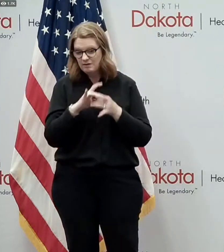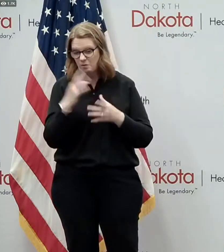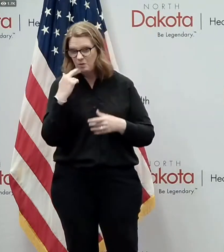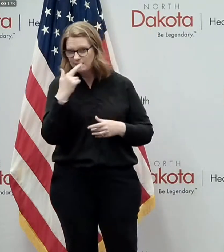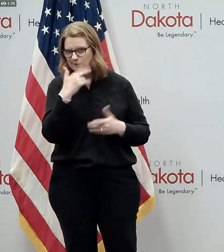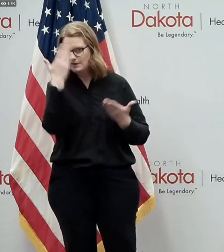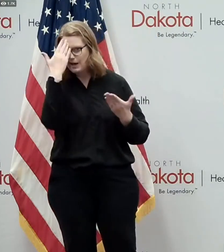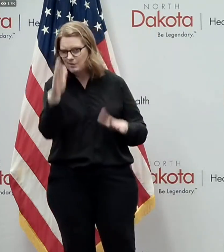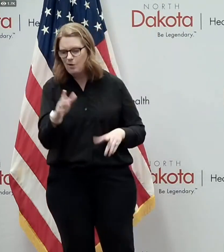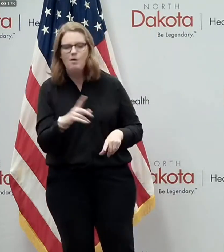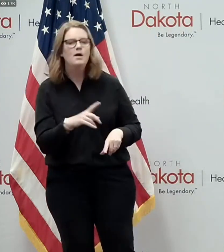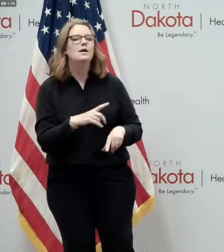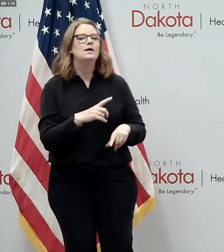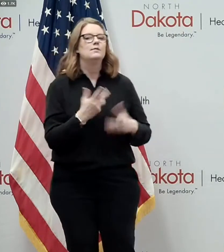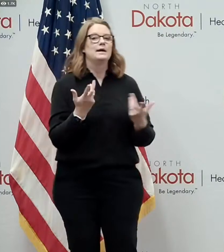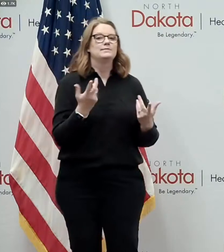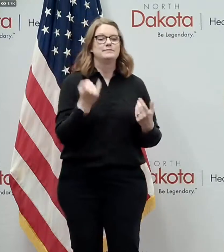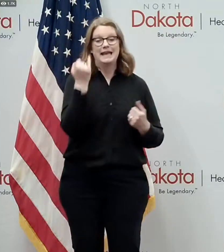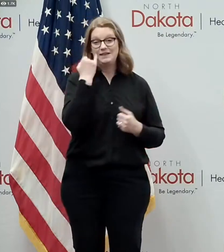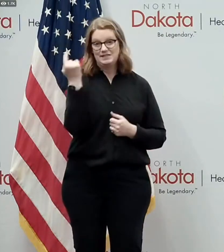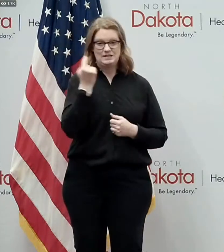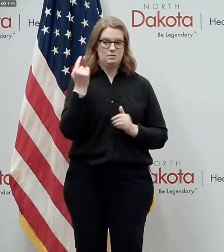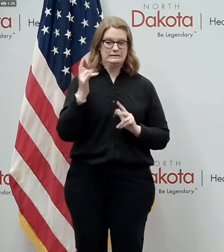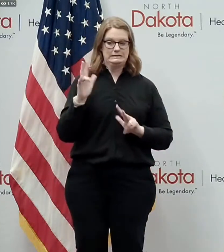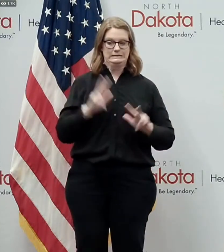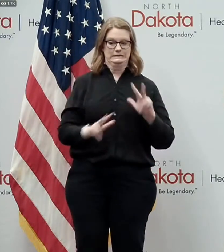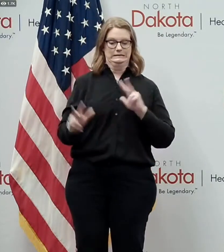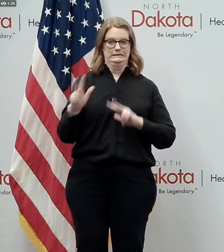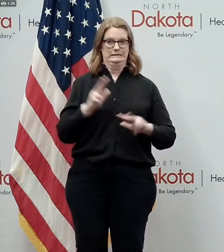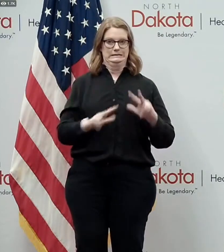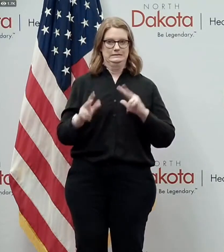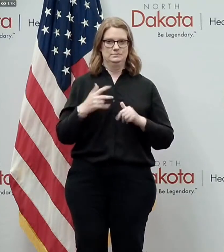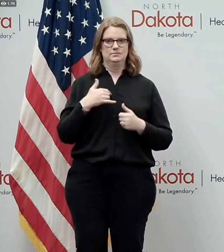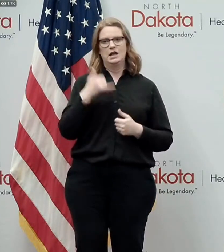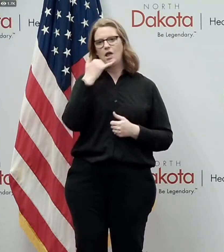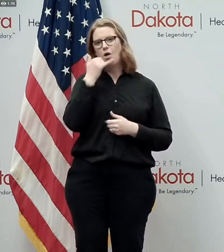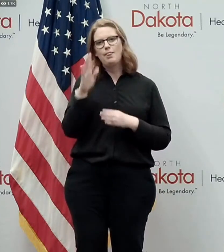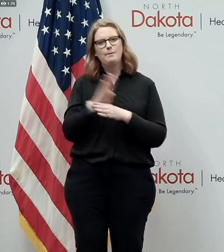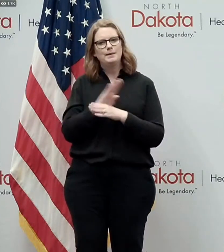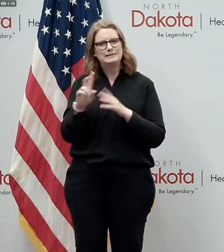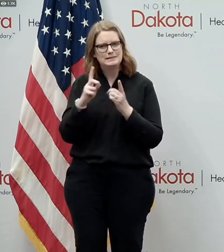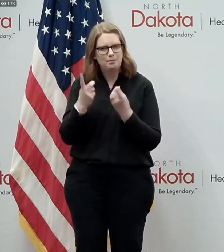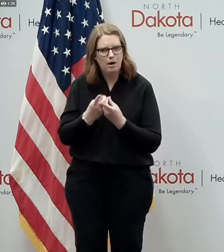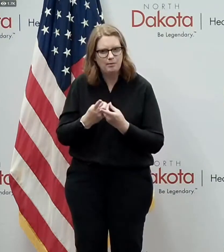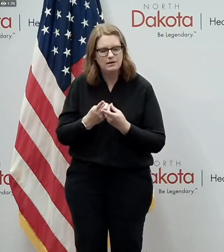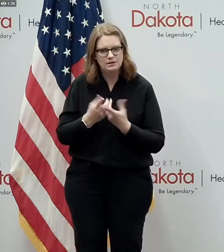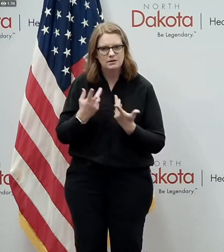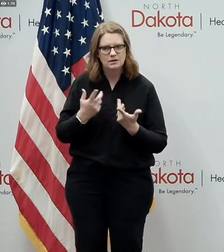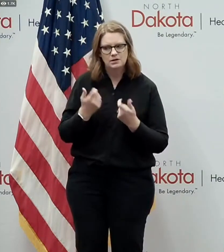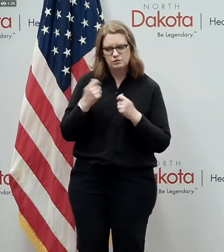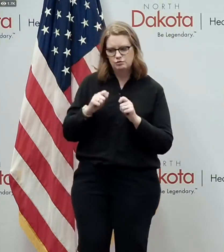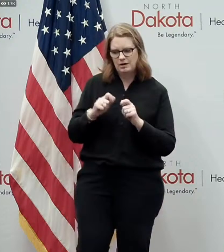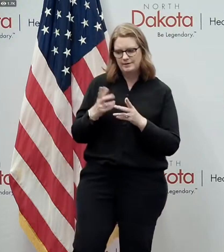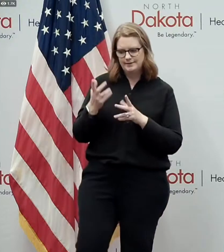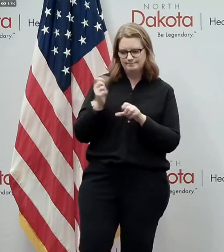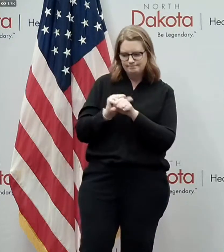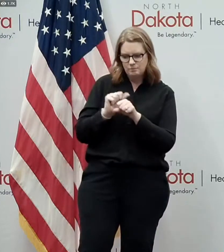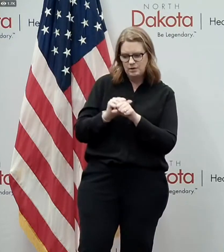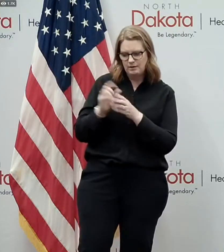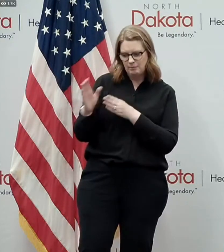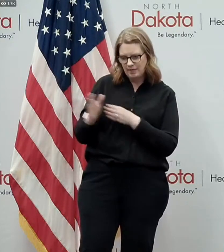if anybody is on the brink, I would say call our Commerce Department. We're working on plans and proposals. We got